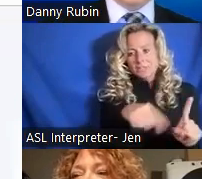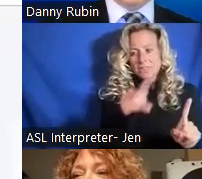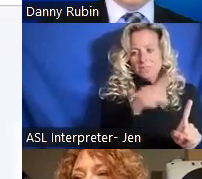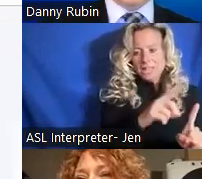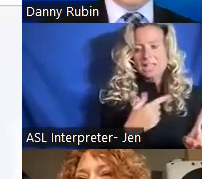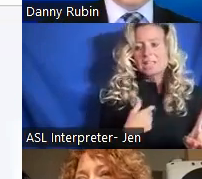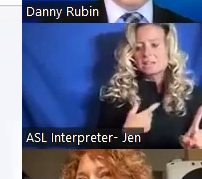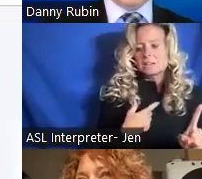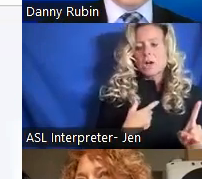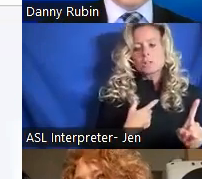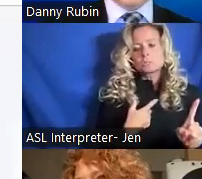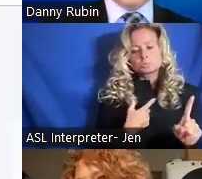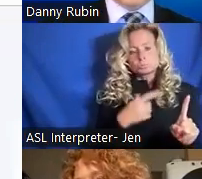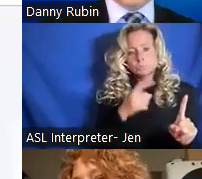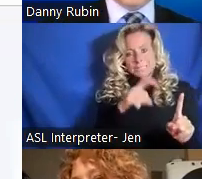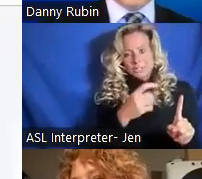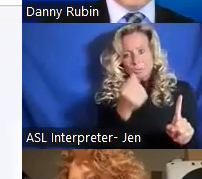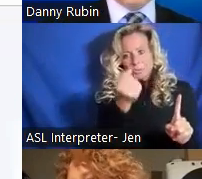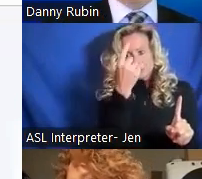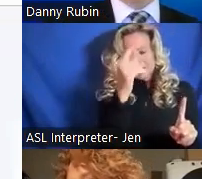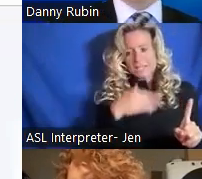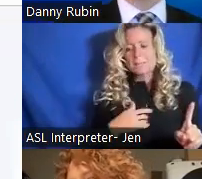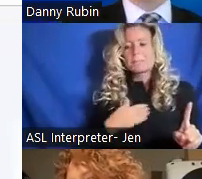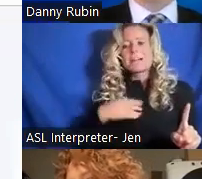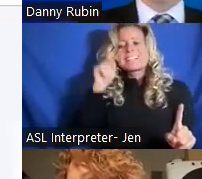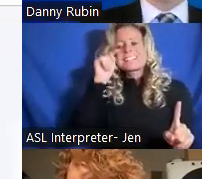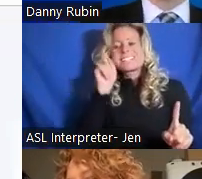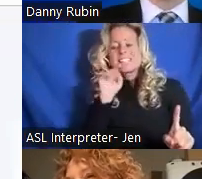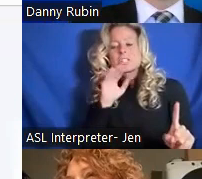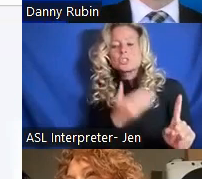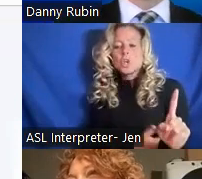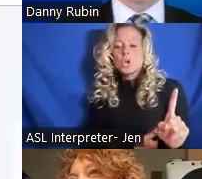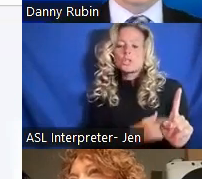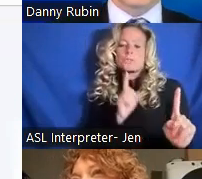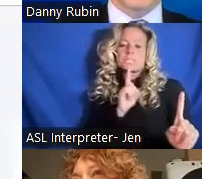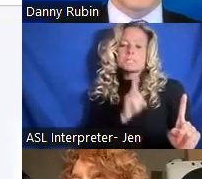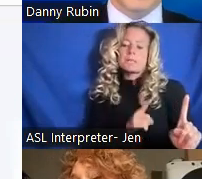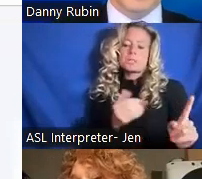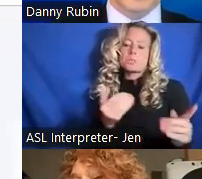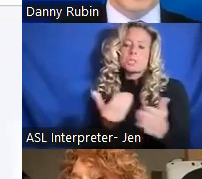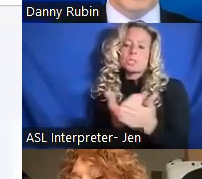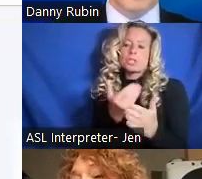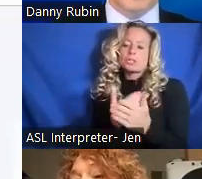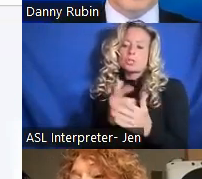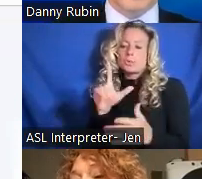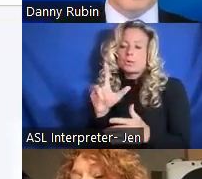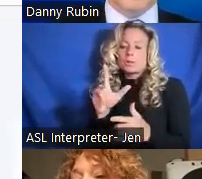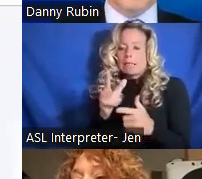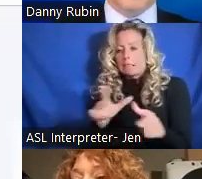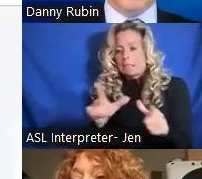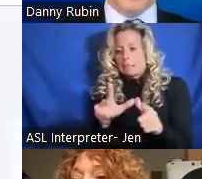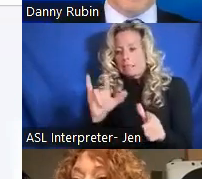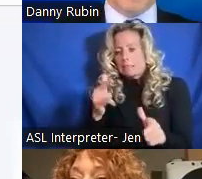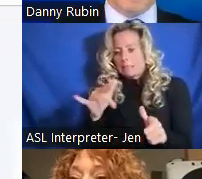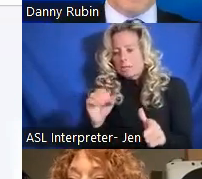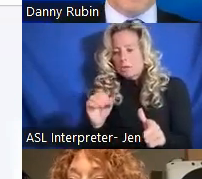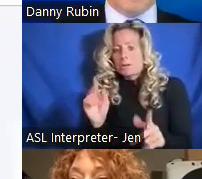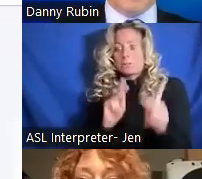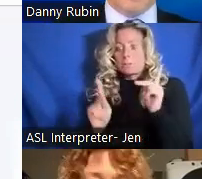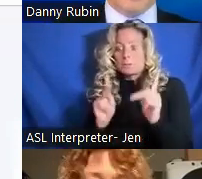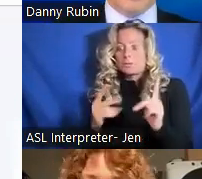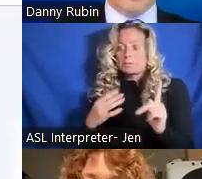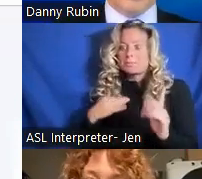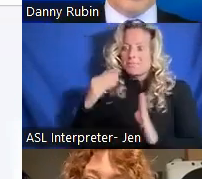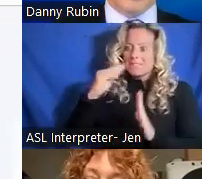me in some of the newer lingo. Yeah. And I actually had people try to apply for a